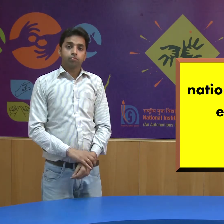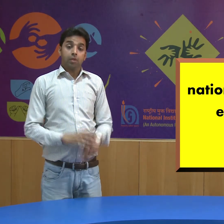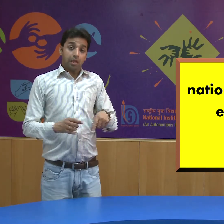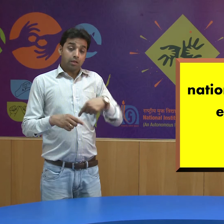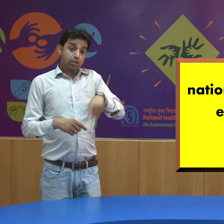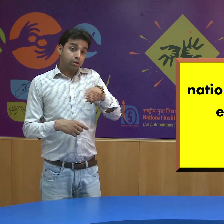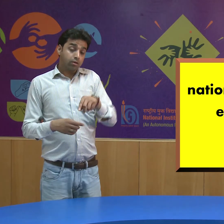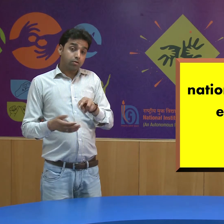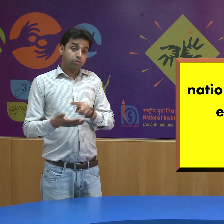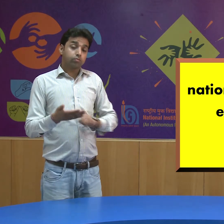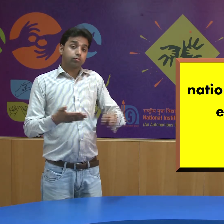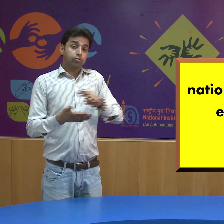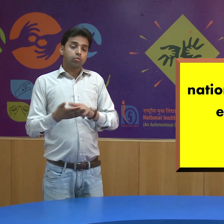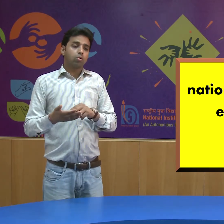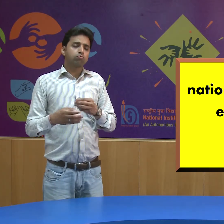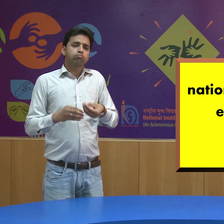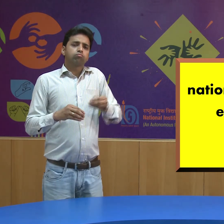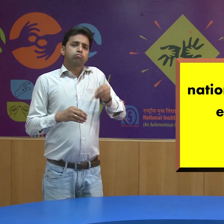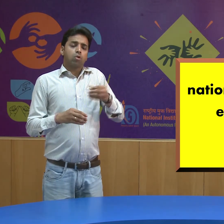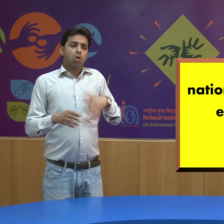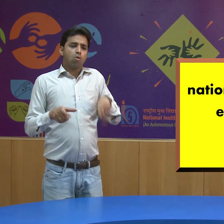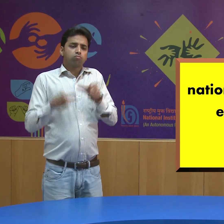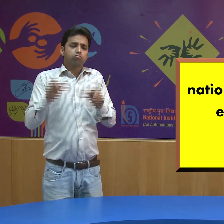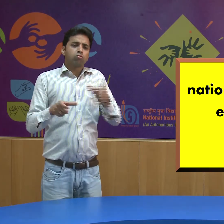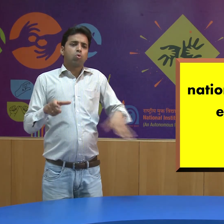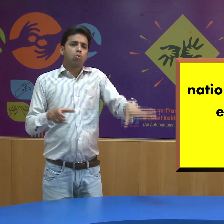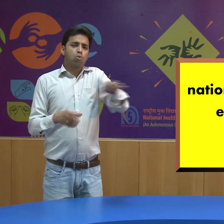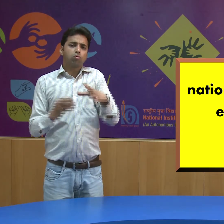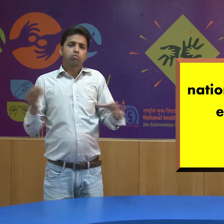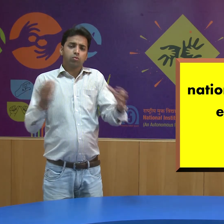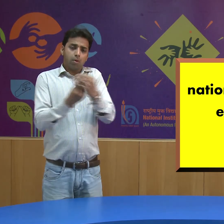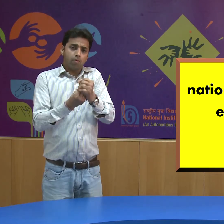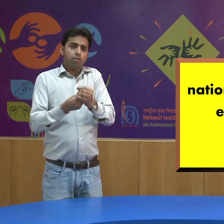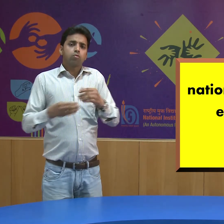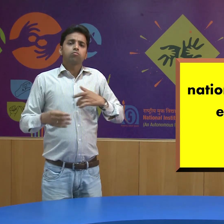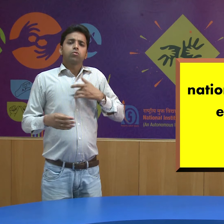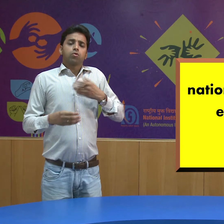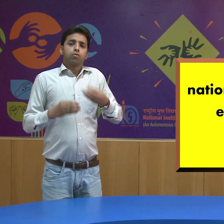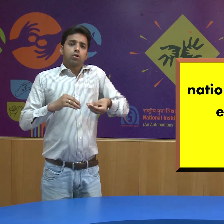Its main aim was to promote the feeling of national unity,